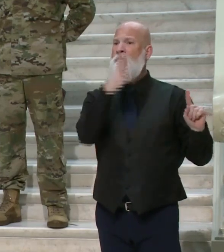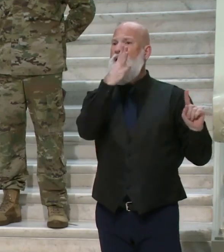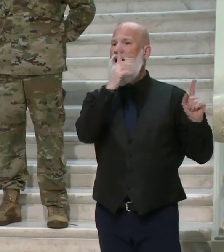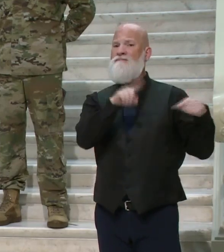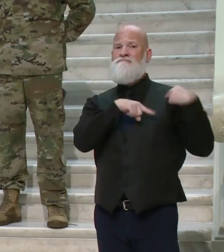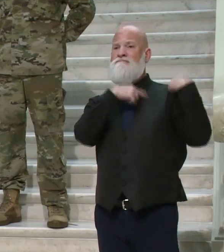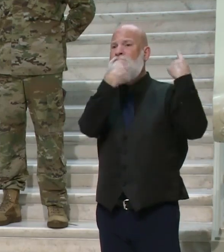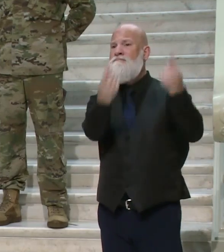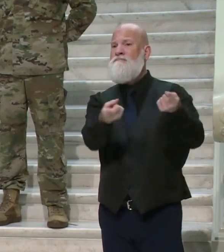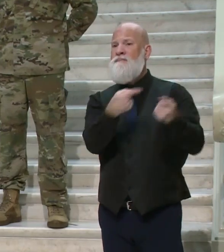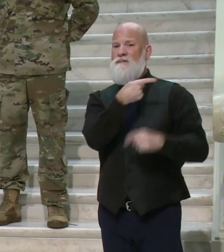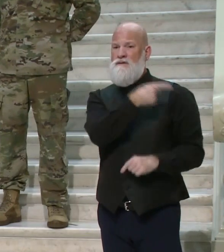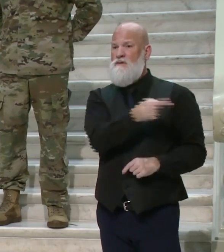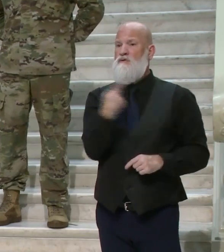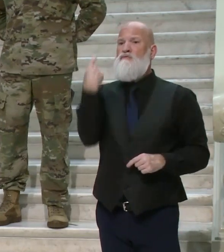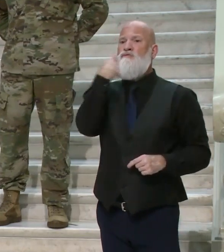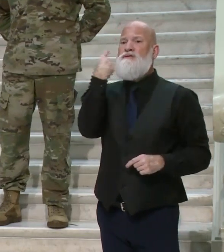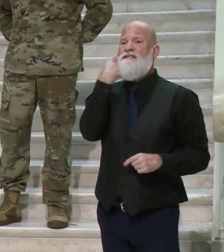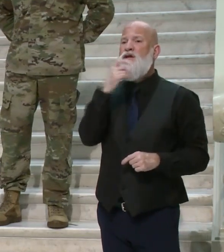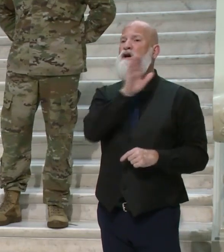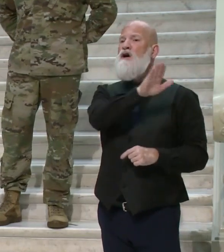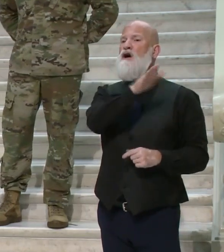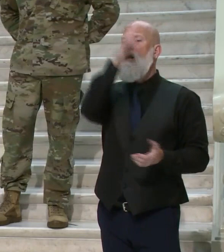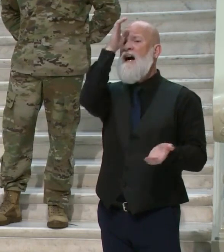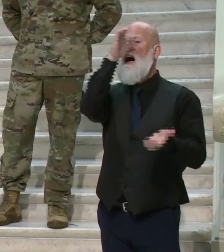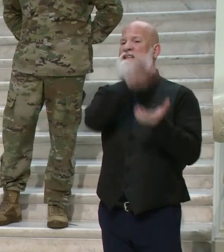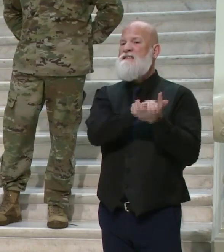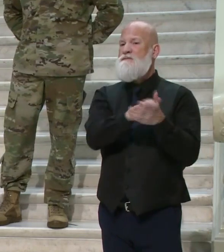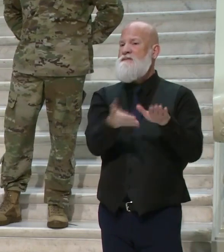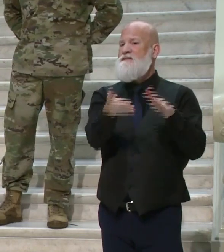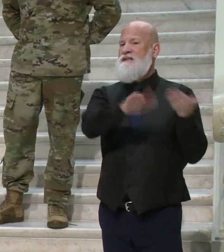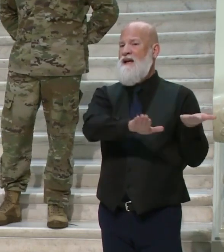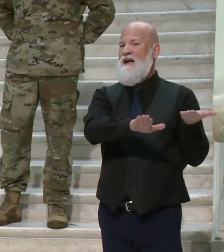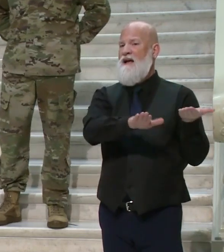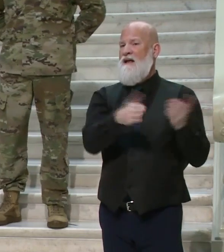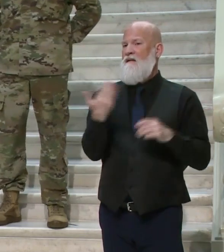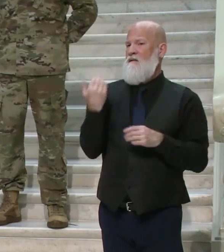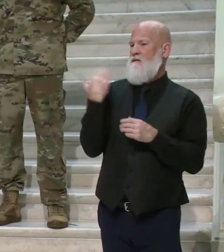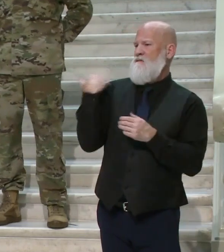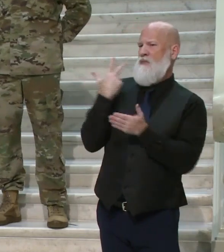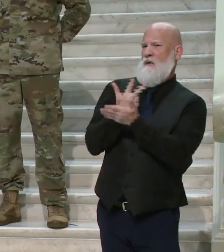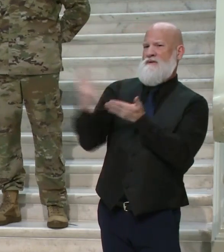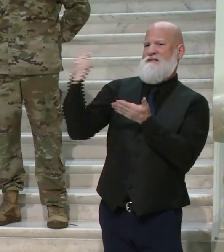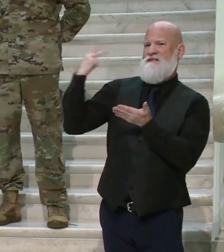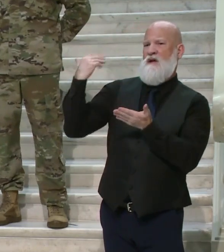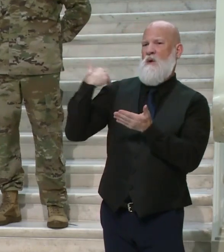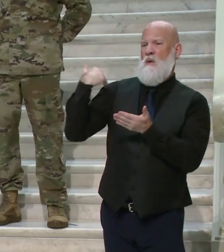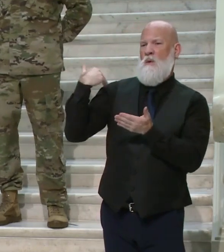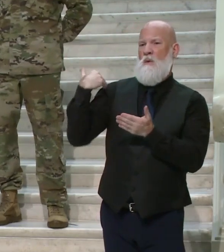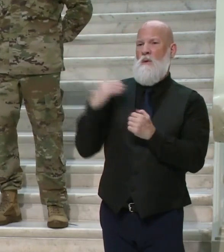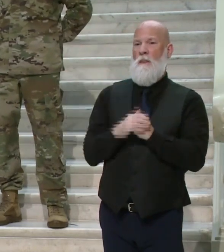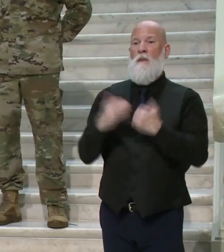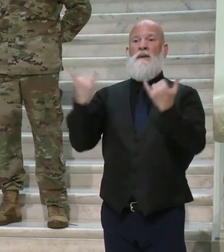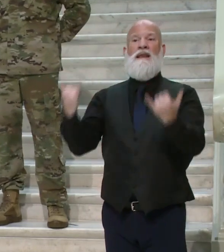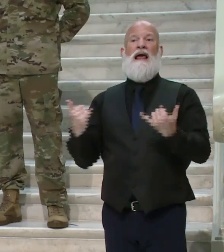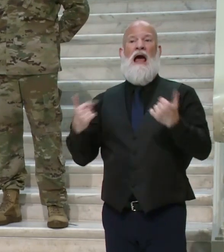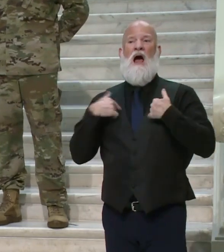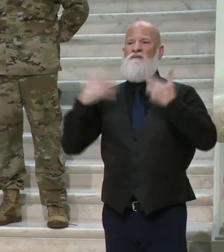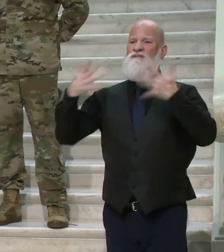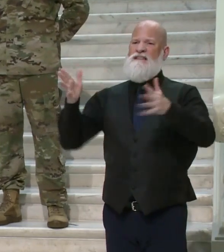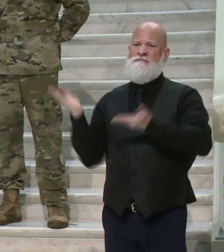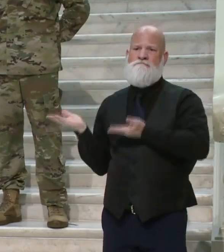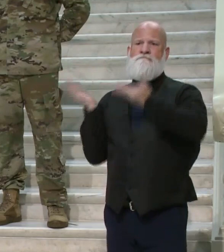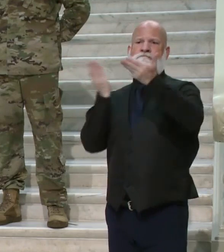lost her husband several weeks ago, so she's at home alone. And I took her some blueberries